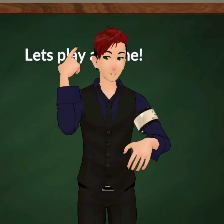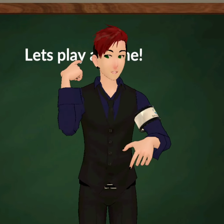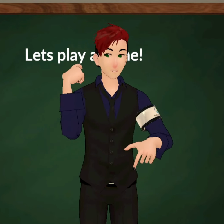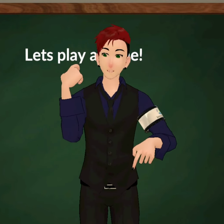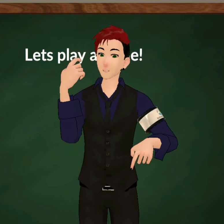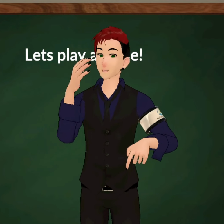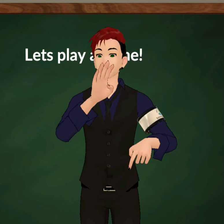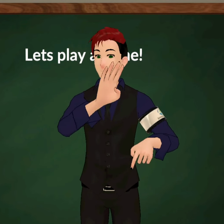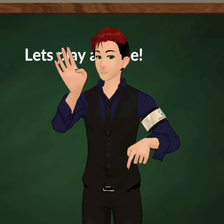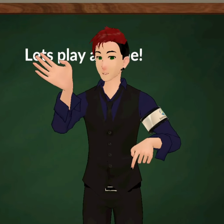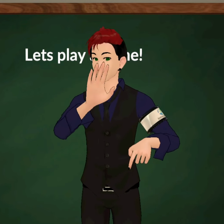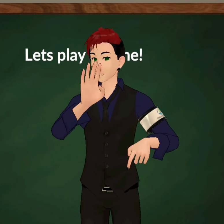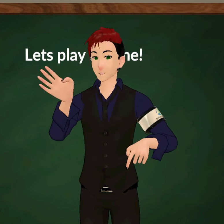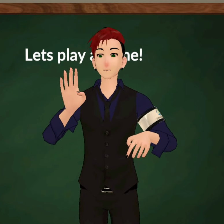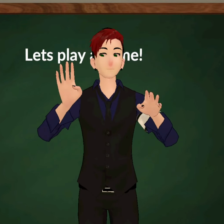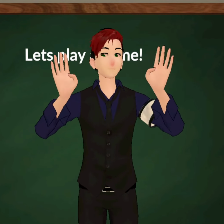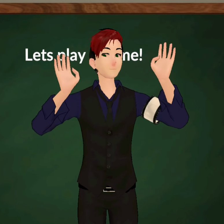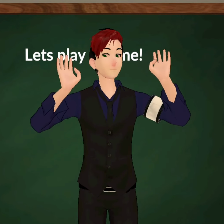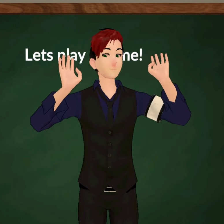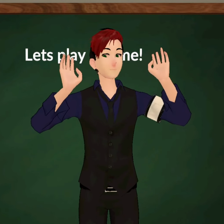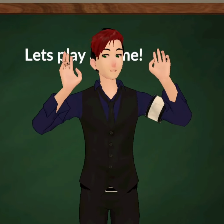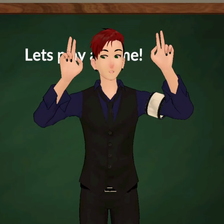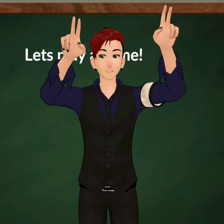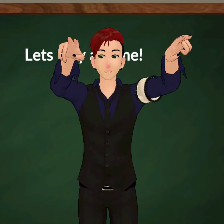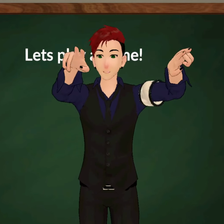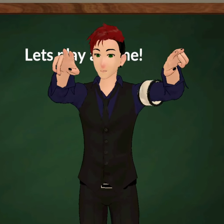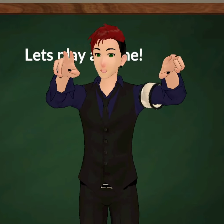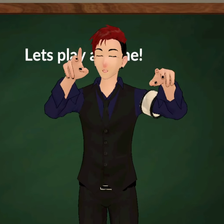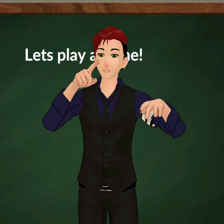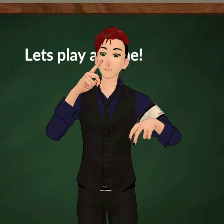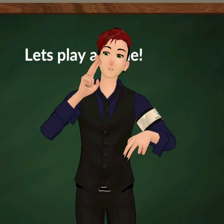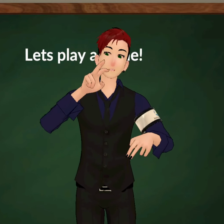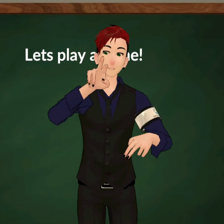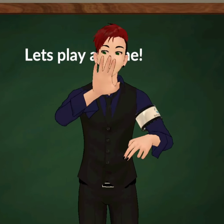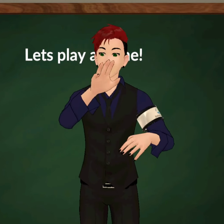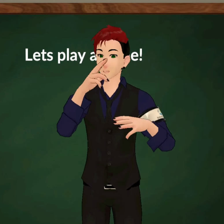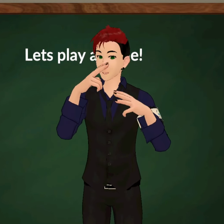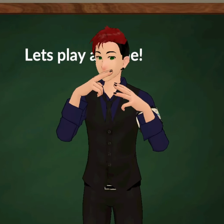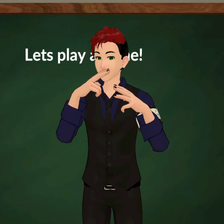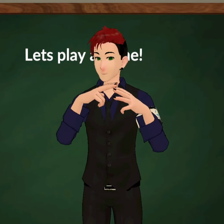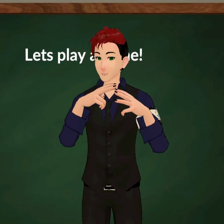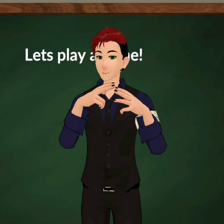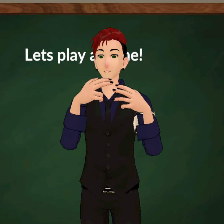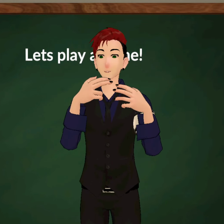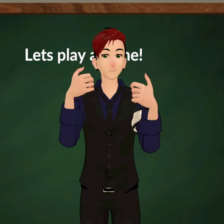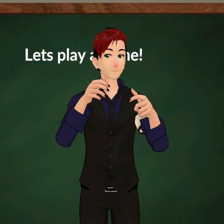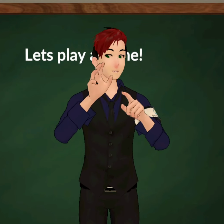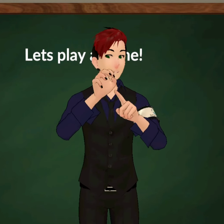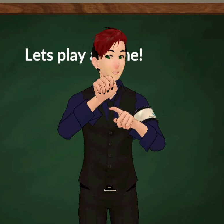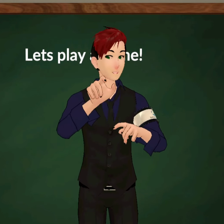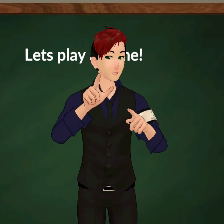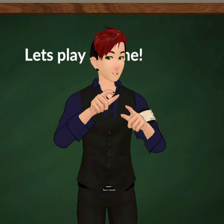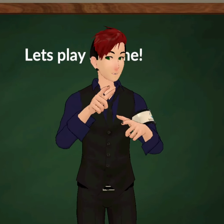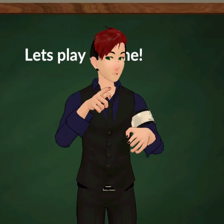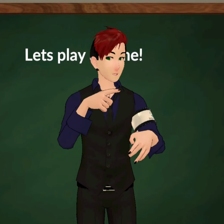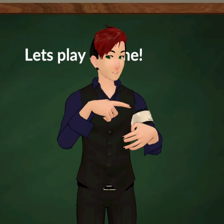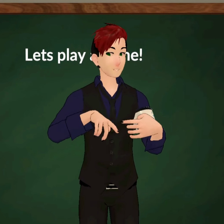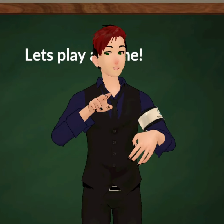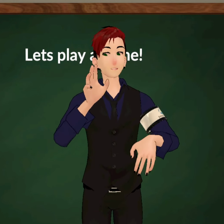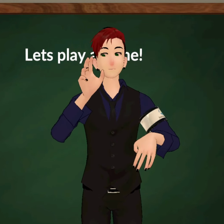can see it. None of that. You will be looking that way. You will be looking at your partner and trying to guess the word they're spelling.